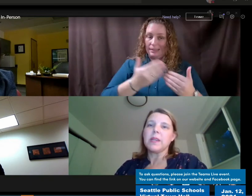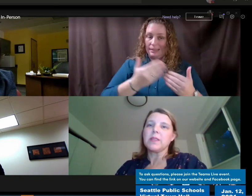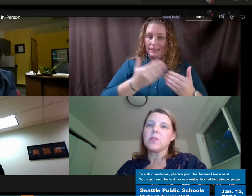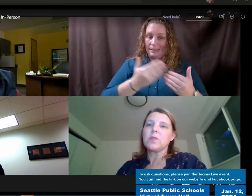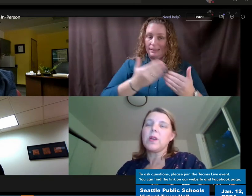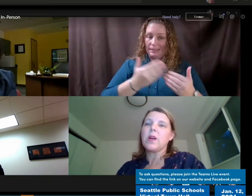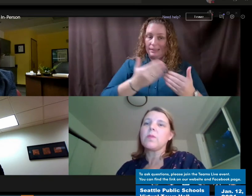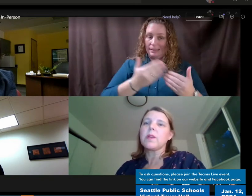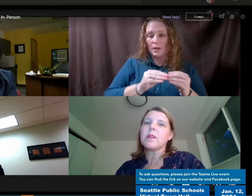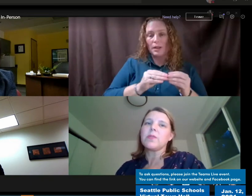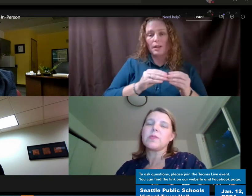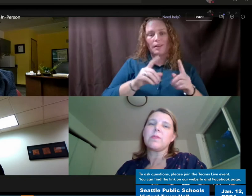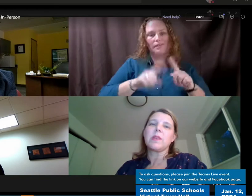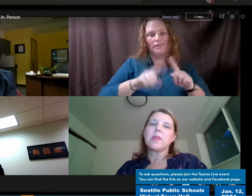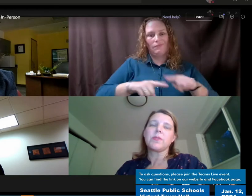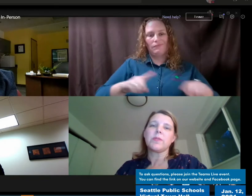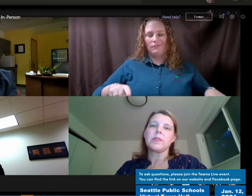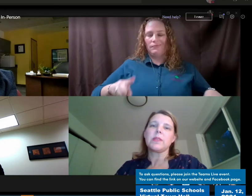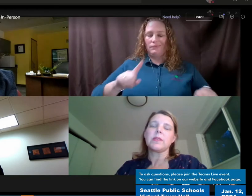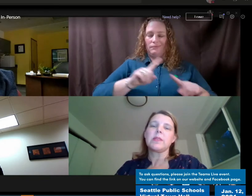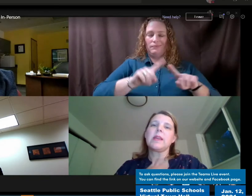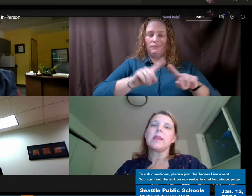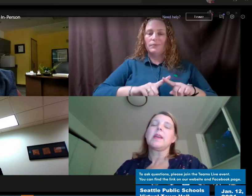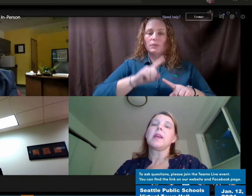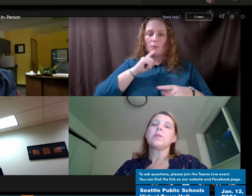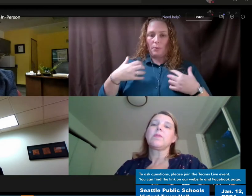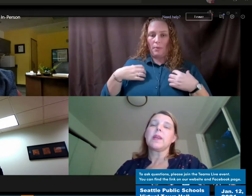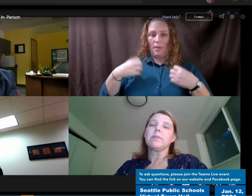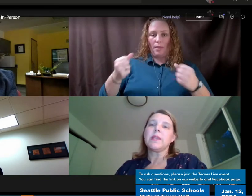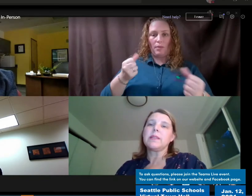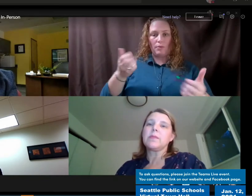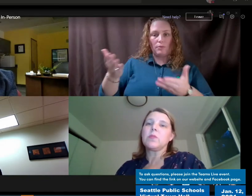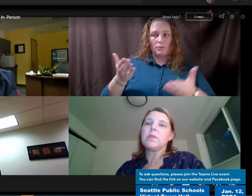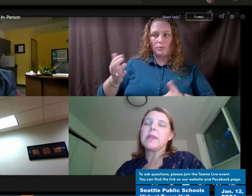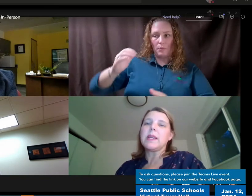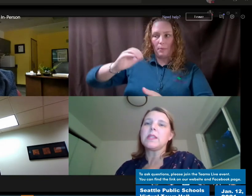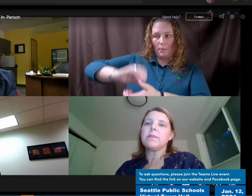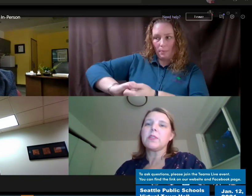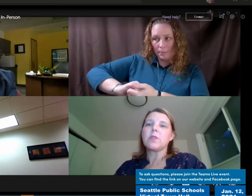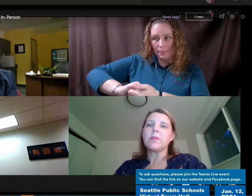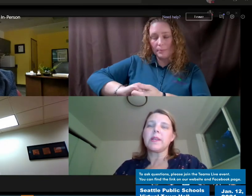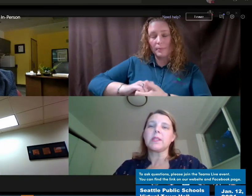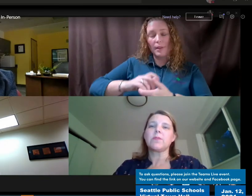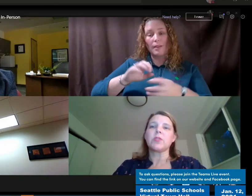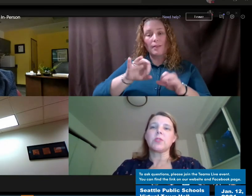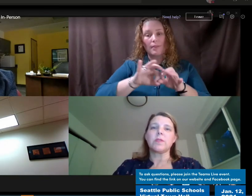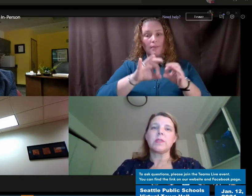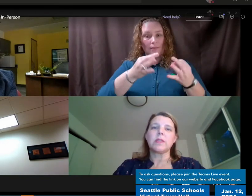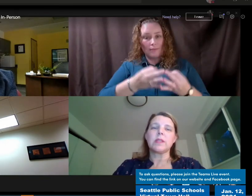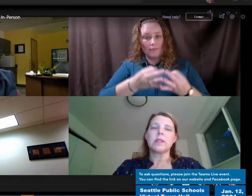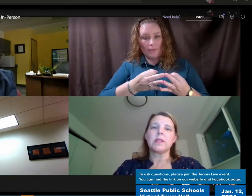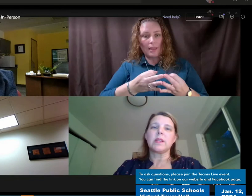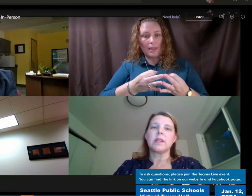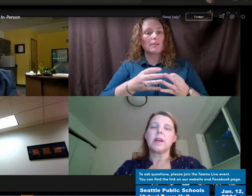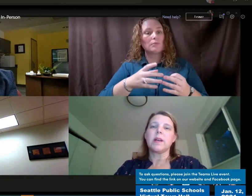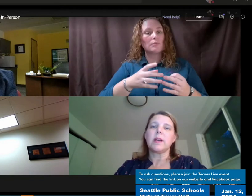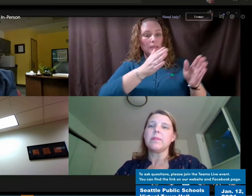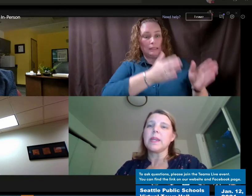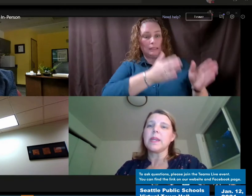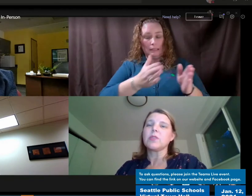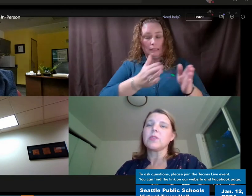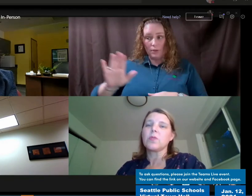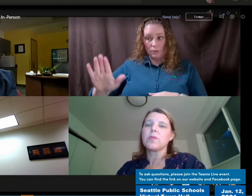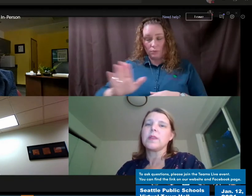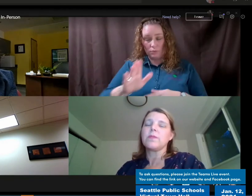things. So we are working closely with health services and with families. We'll be making individual plans for services and